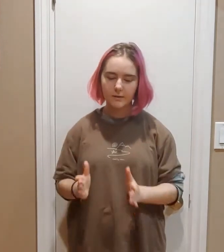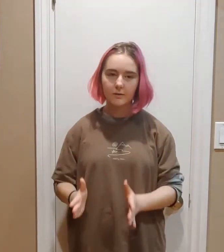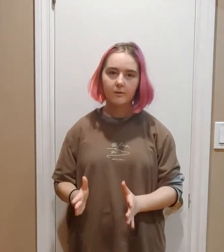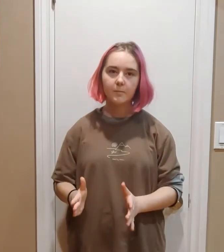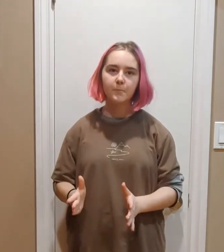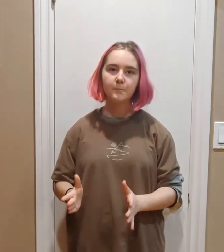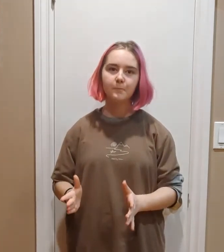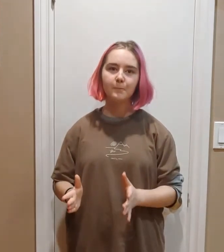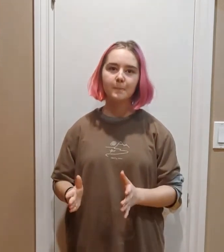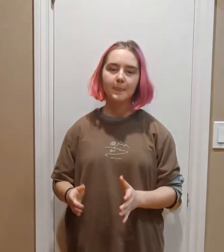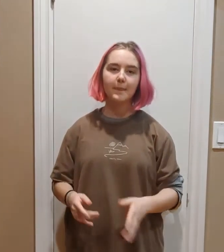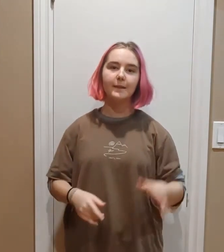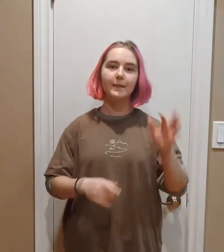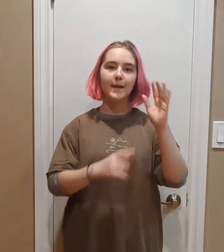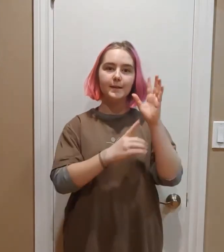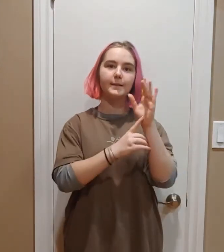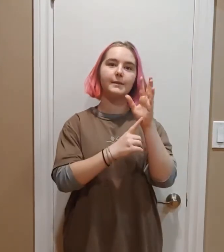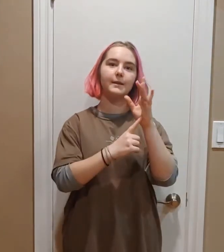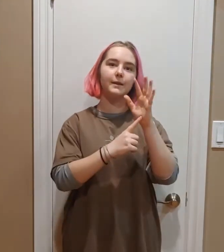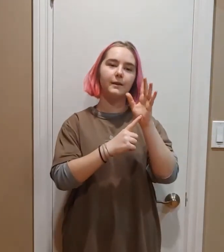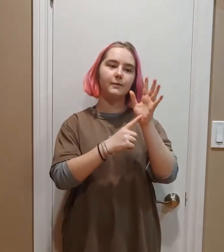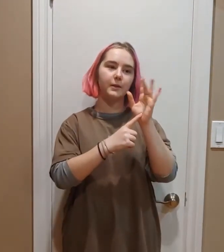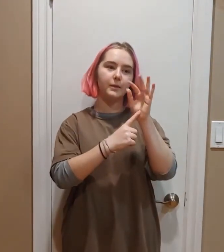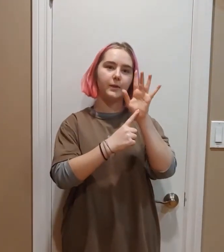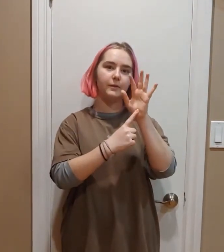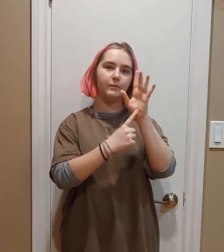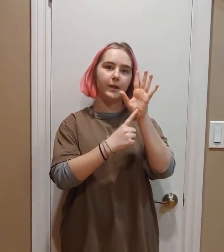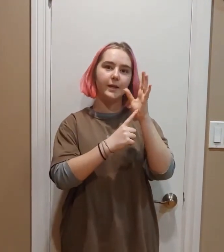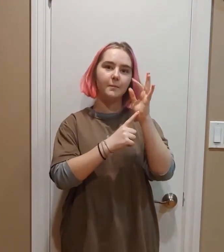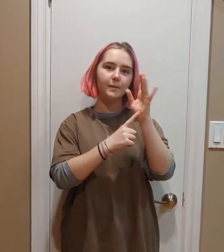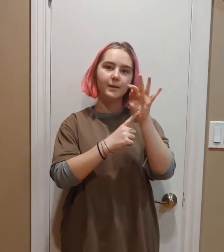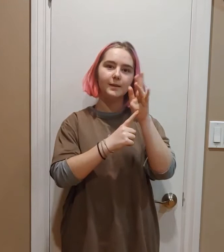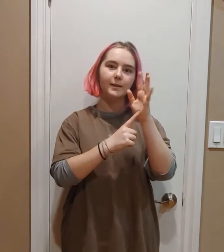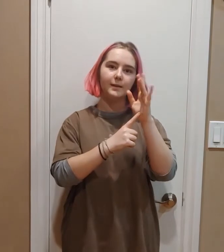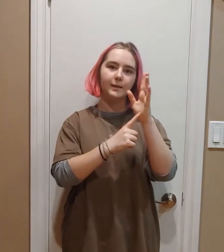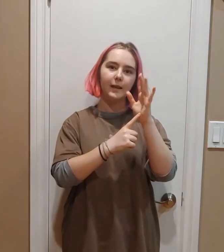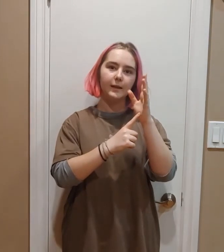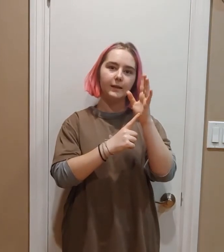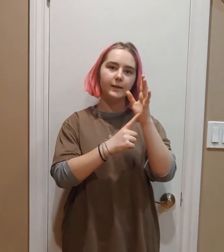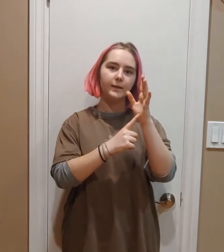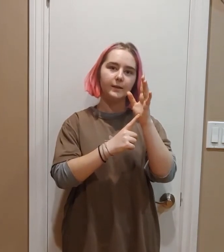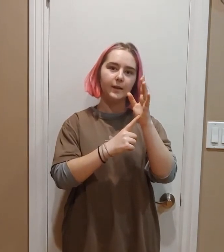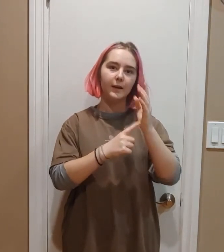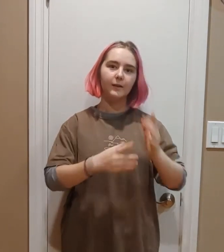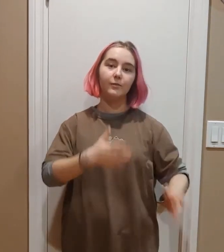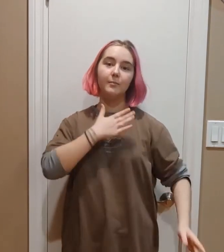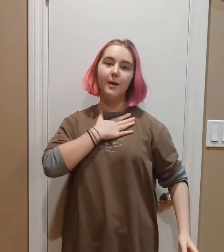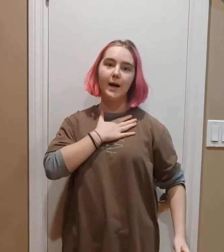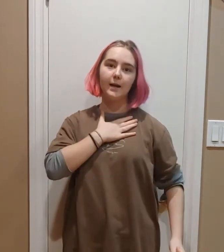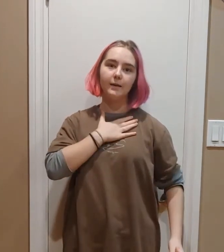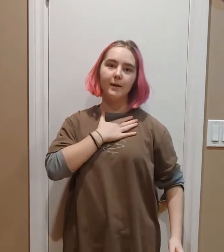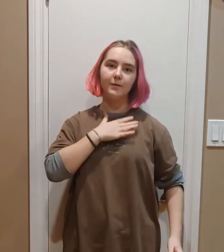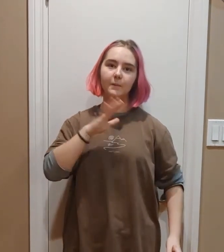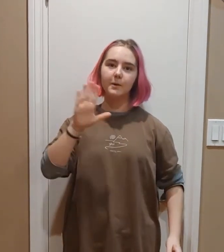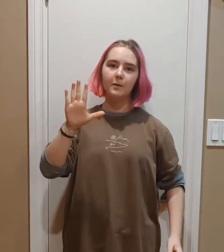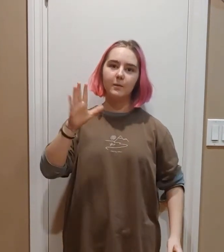little, and then light is like a flickering flame, light of mine. Have your palm